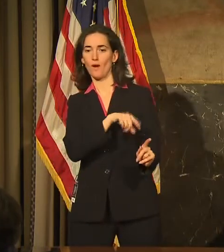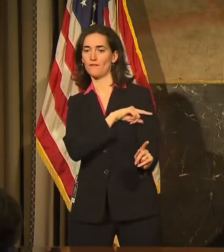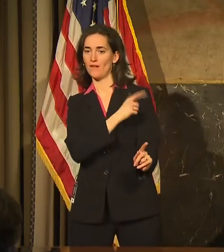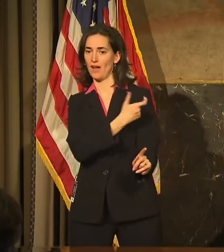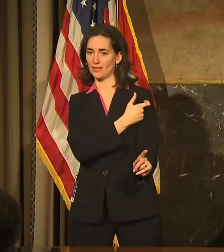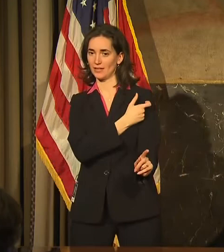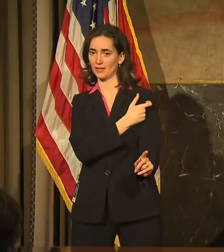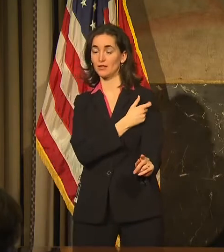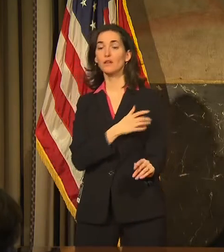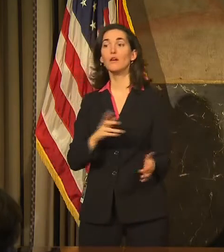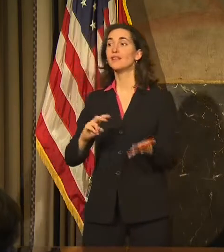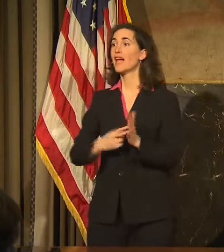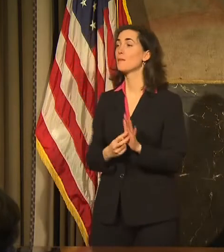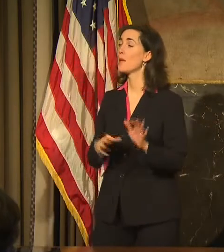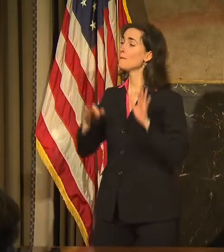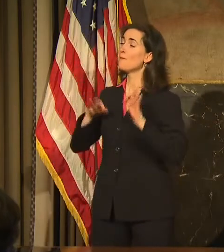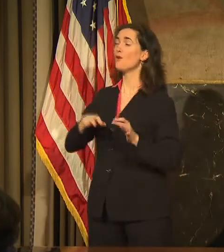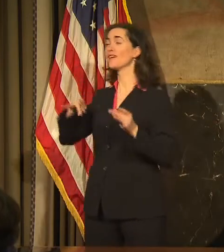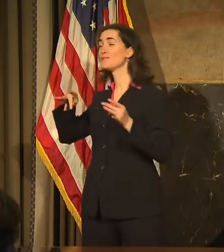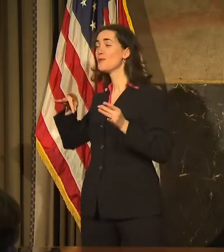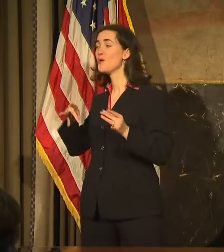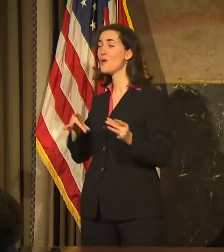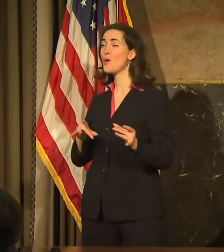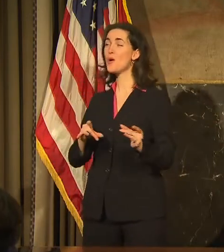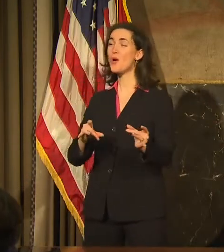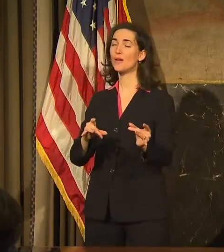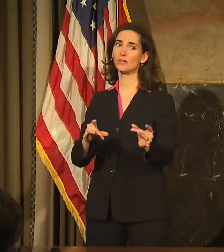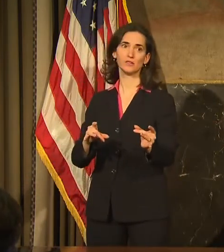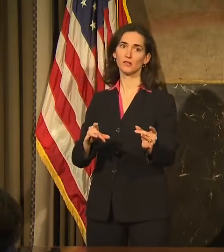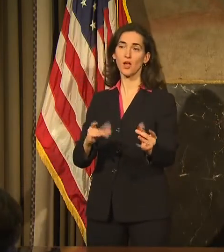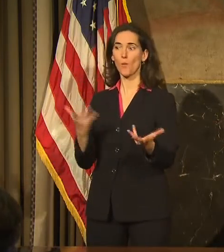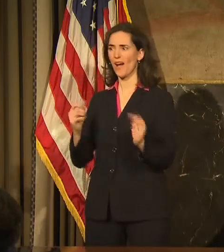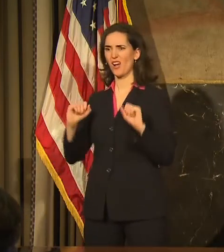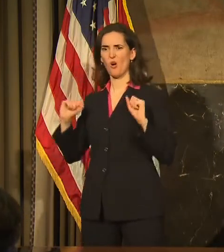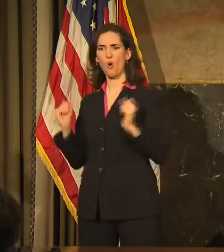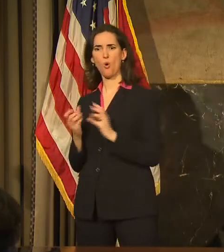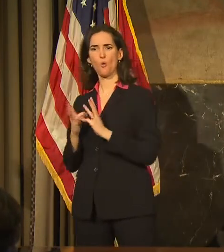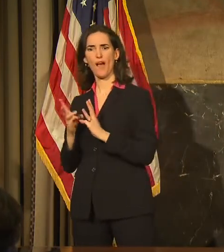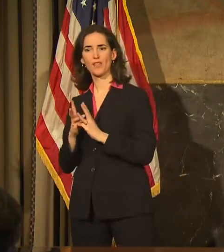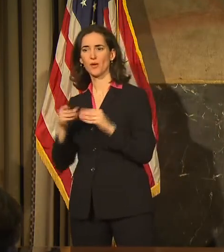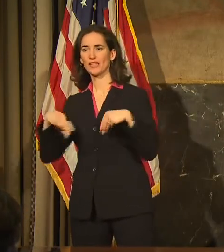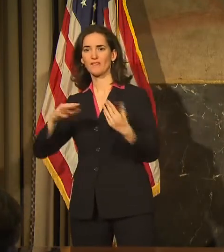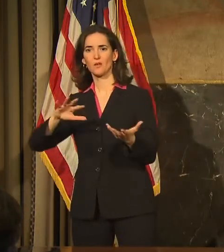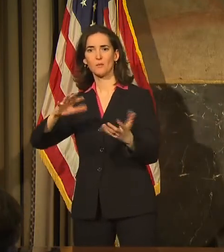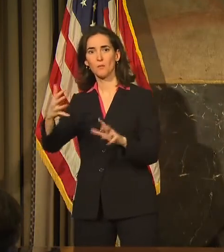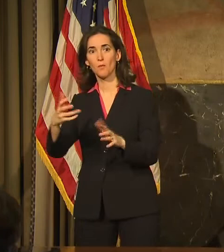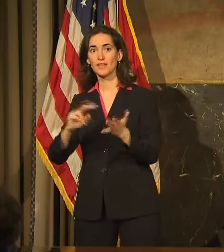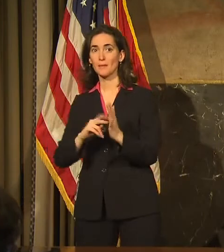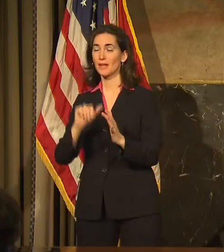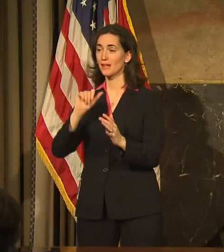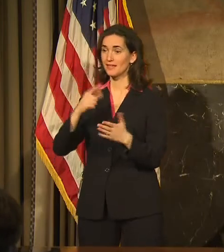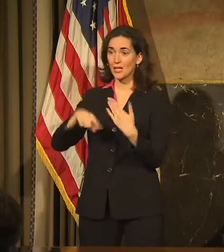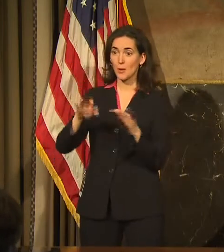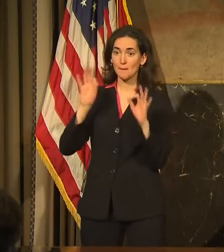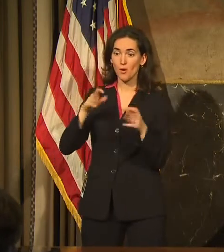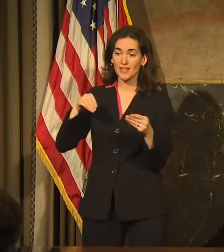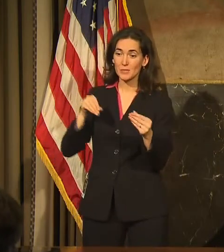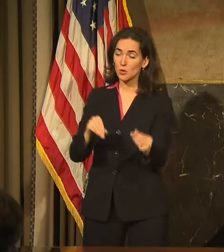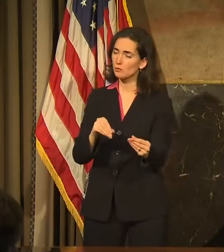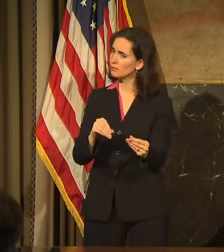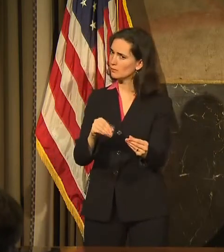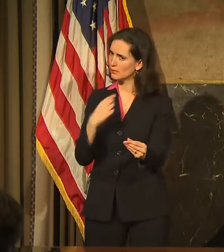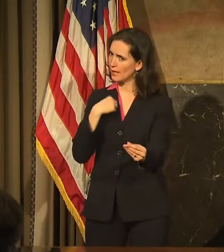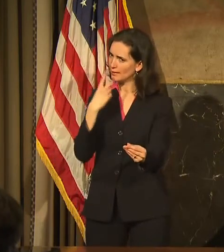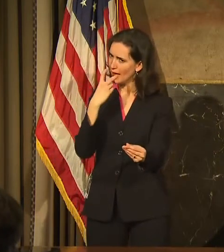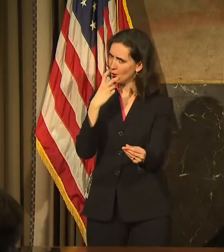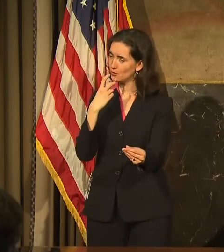is it going to be as smooth as it would have been had we not had this winter weather storm this week? Probably not. And so I'm